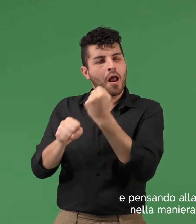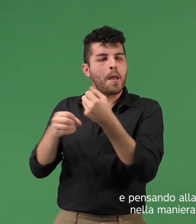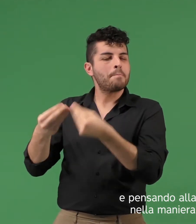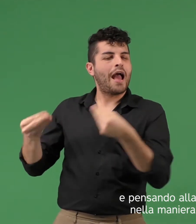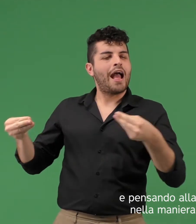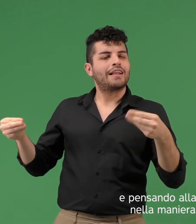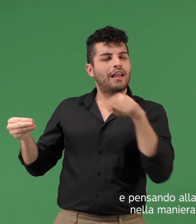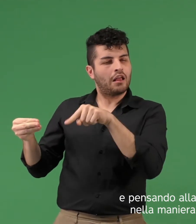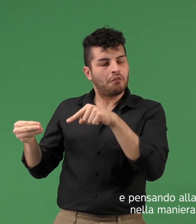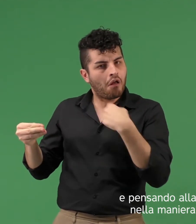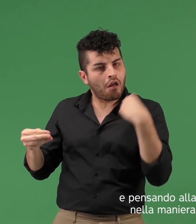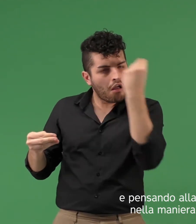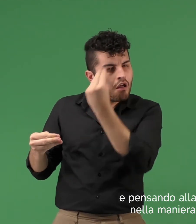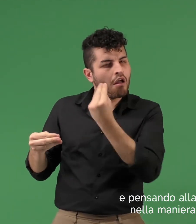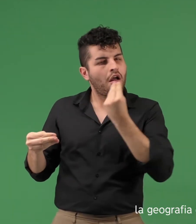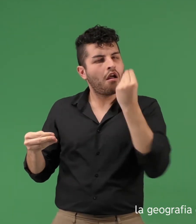that I think about everything.